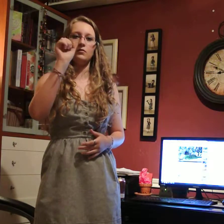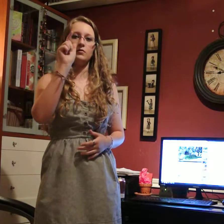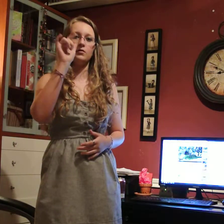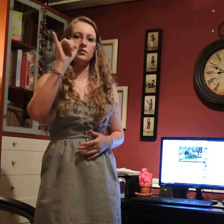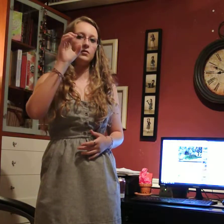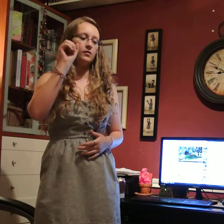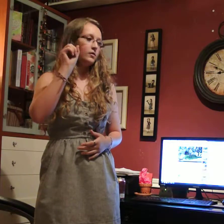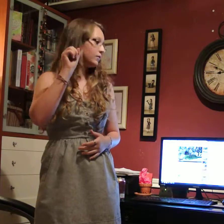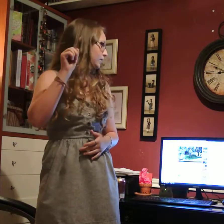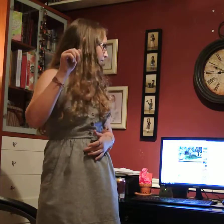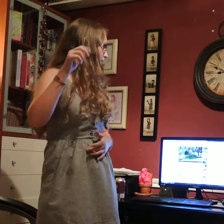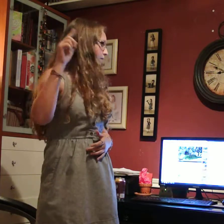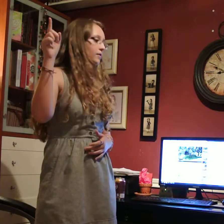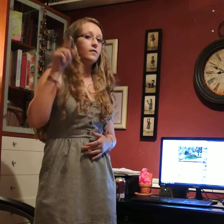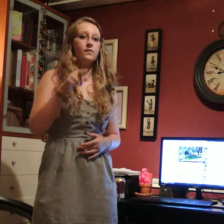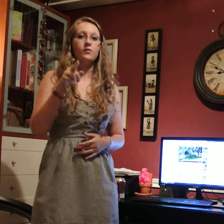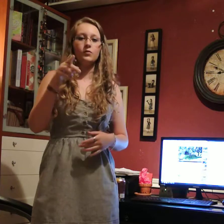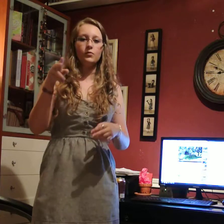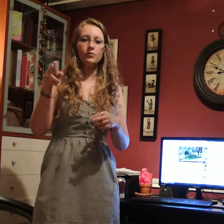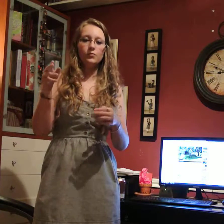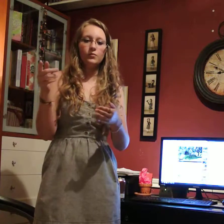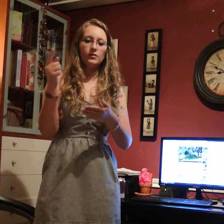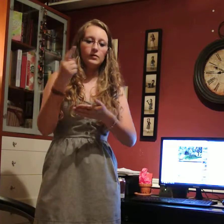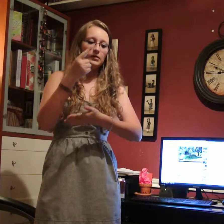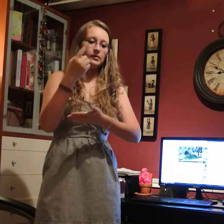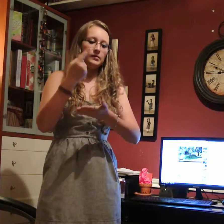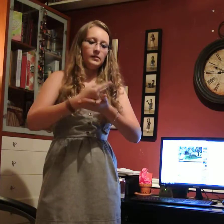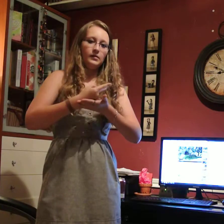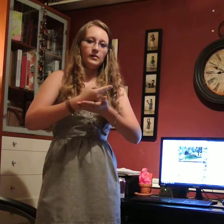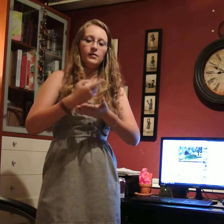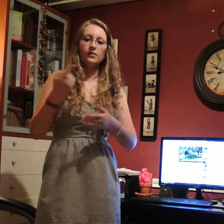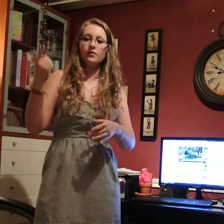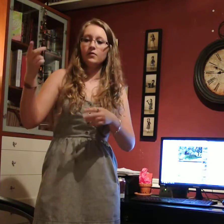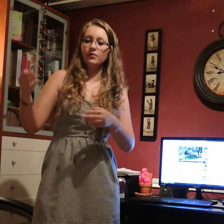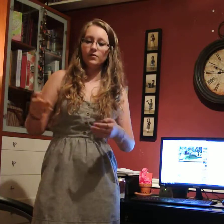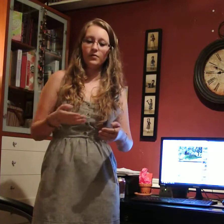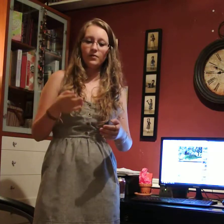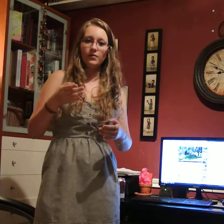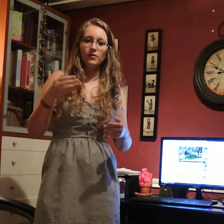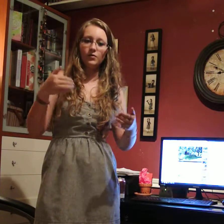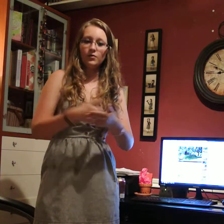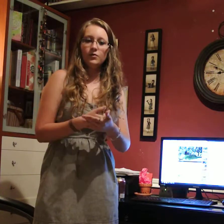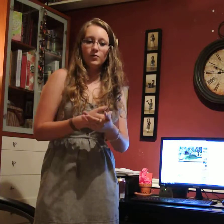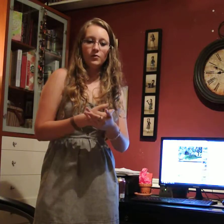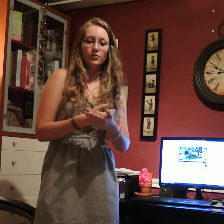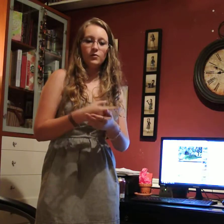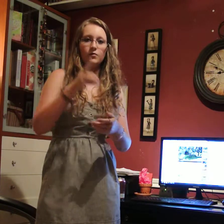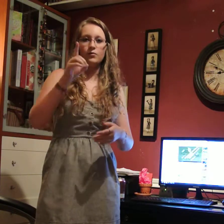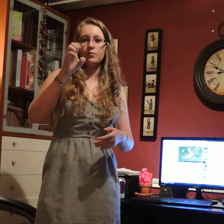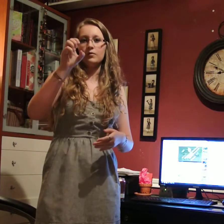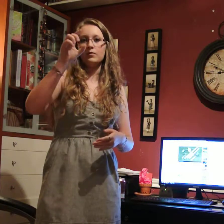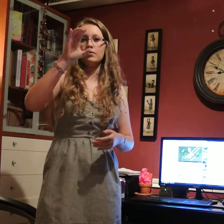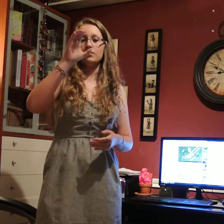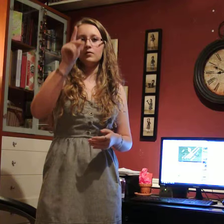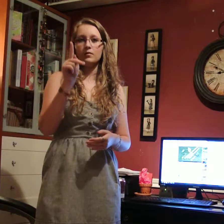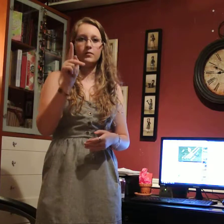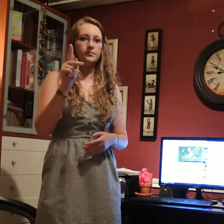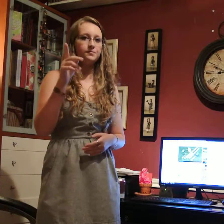is if you build the deck yourself. And I'm going to show you exactly how to do that in this top little spot right here. Here's what you'll need: